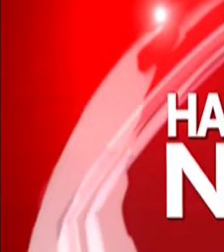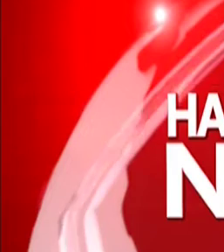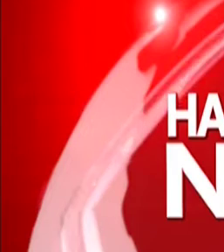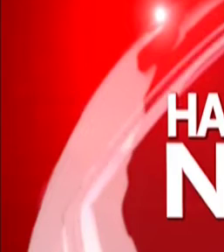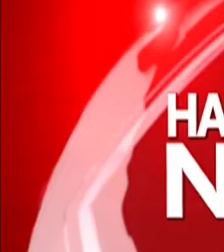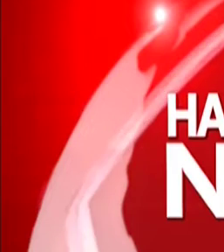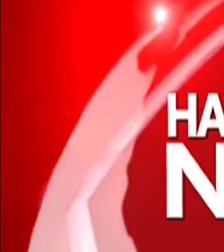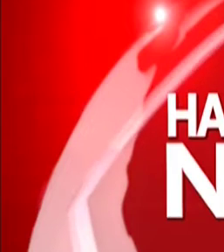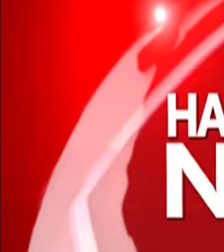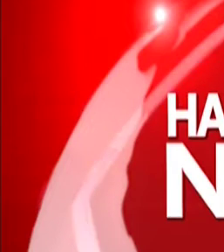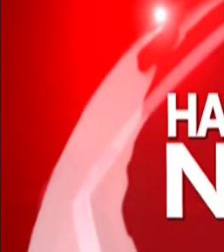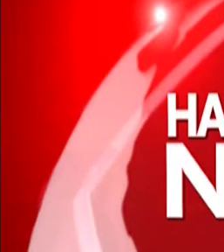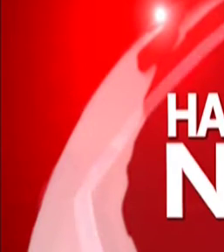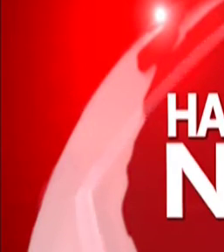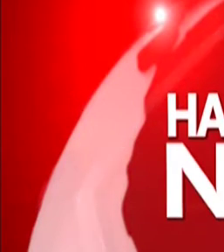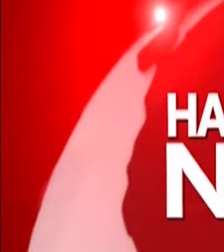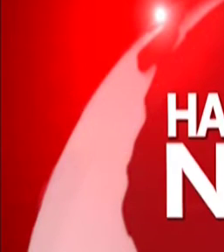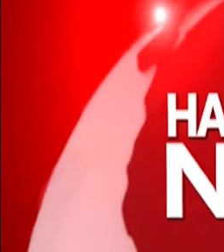that's